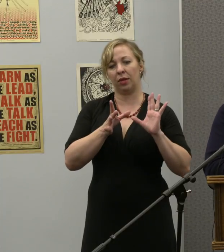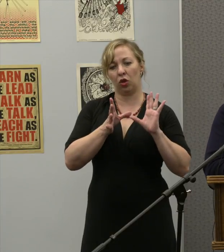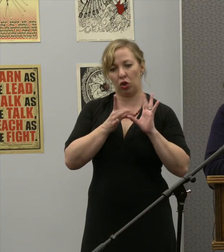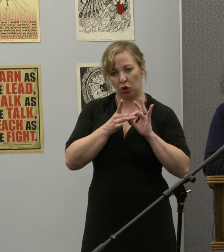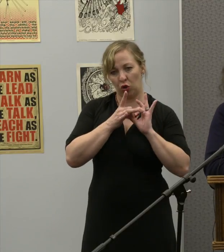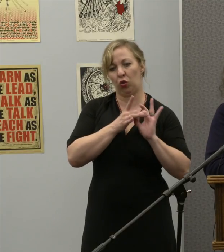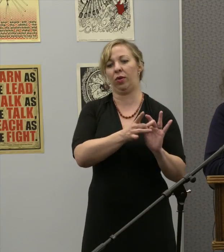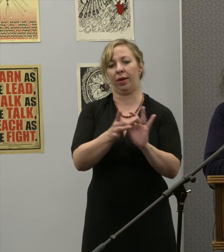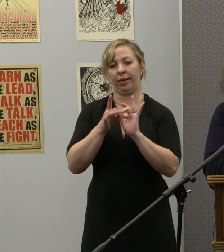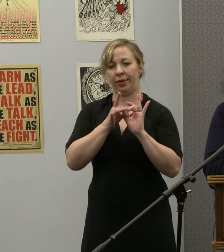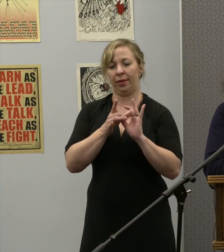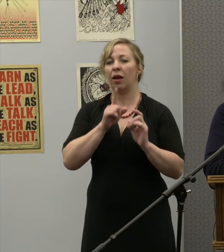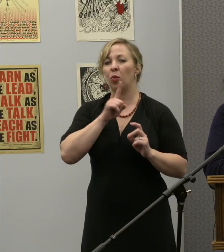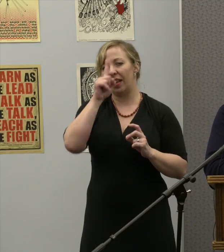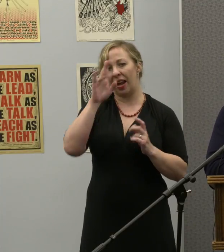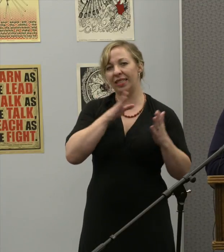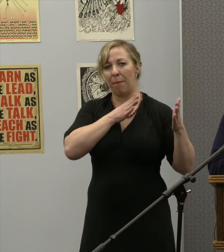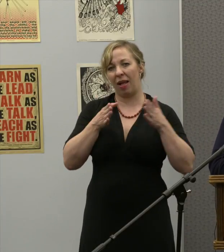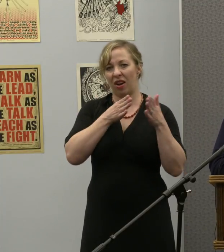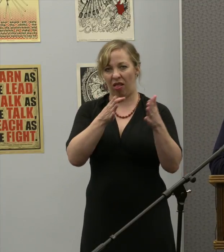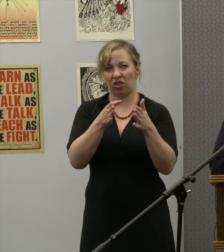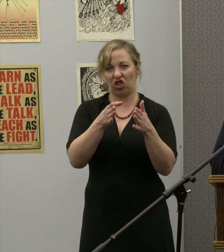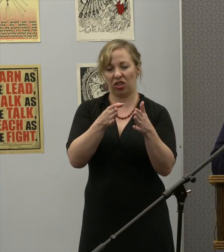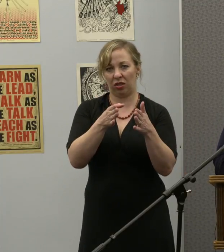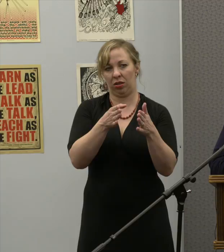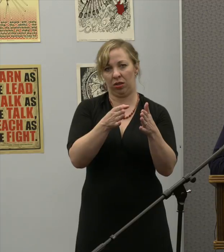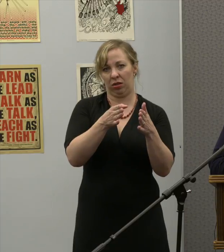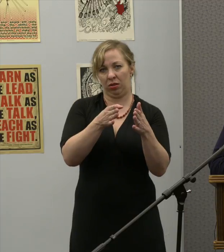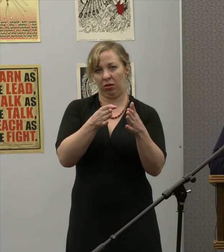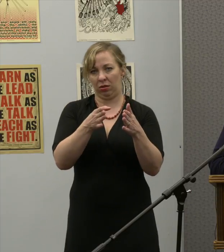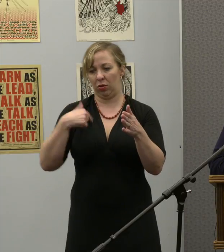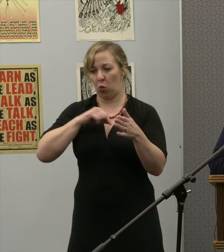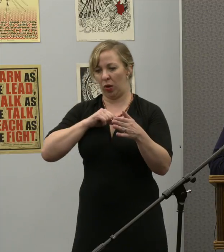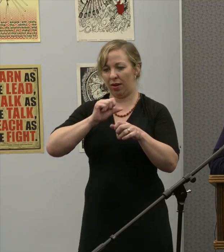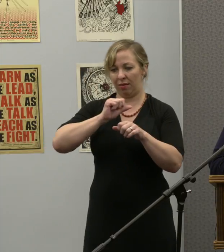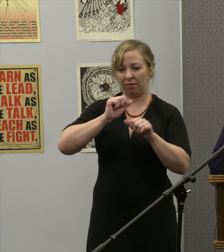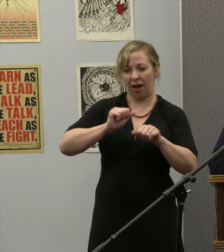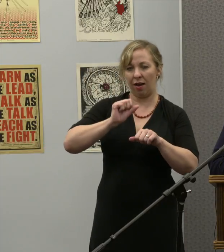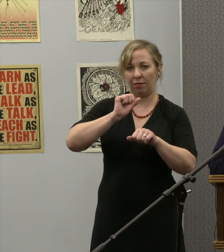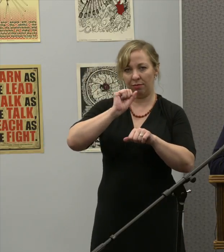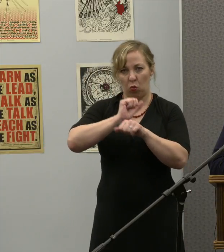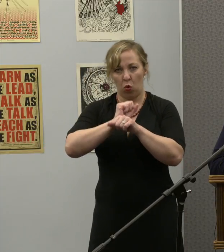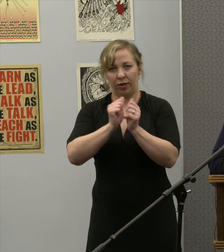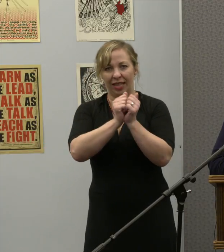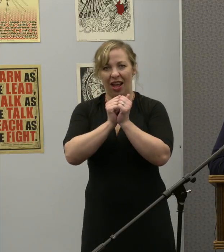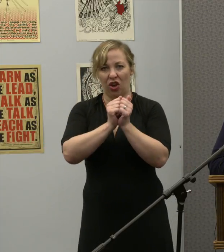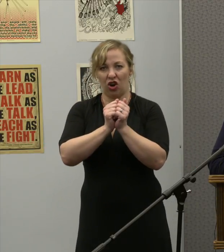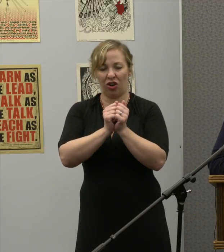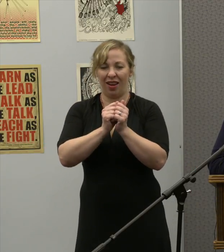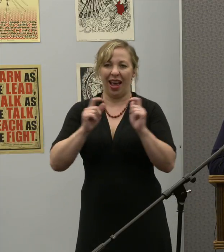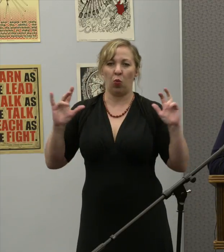methodology. Organizing around healthcare as a human right is a methodology for being able to do this work of building the new and unsettling force